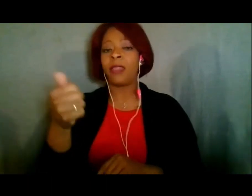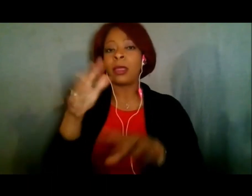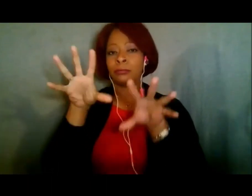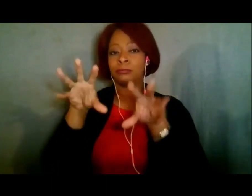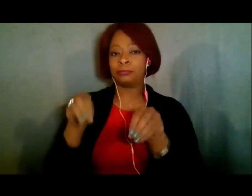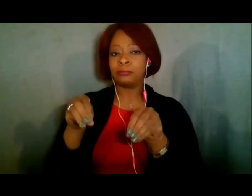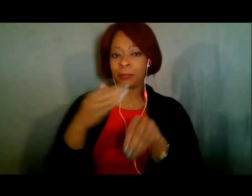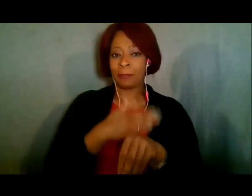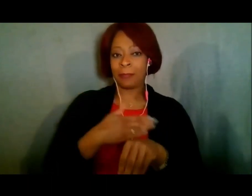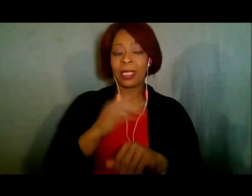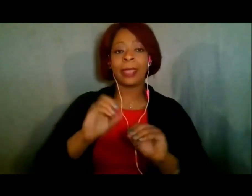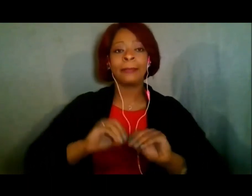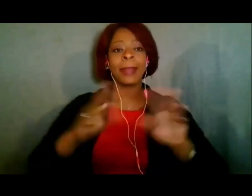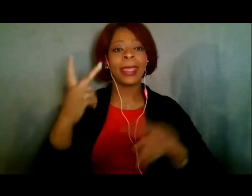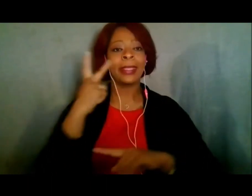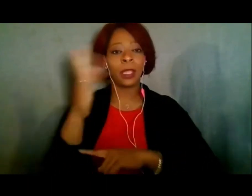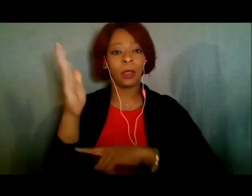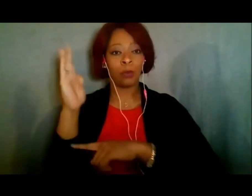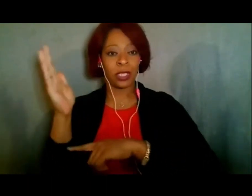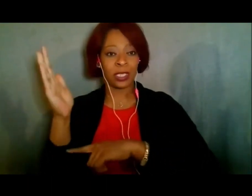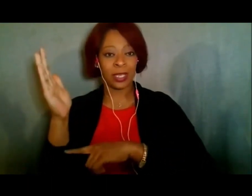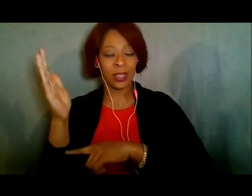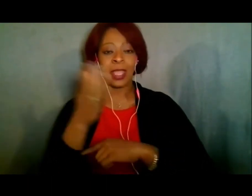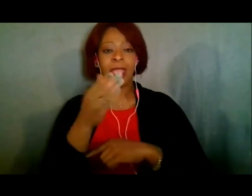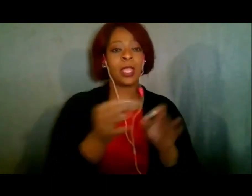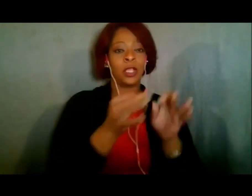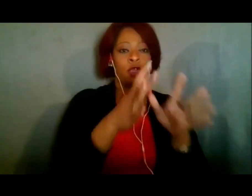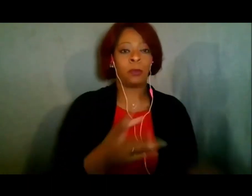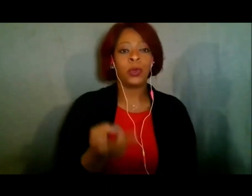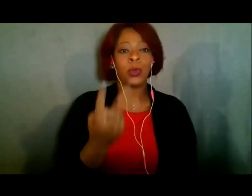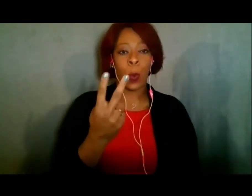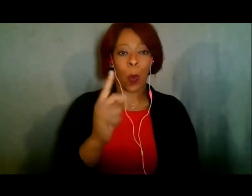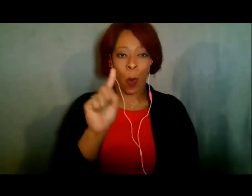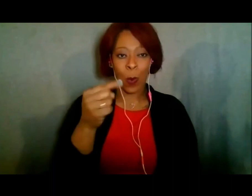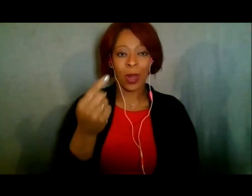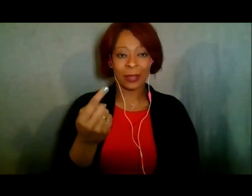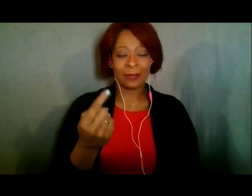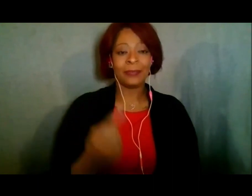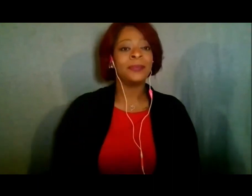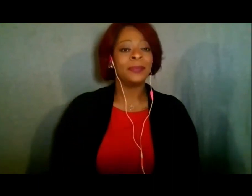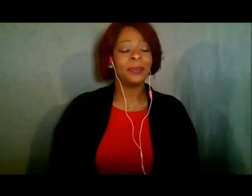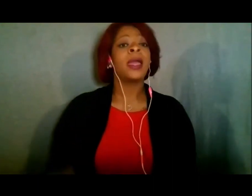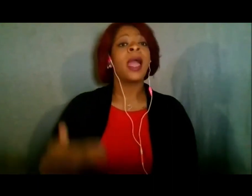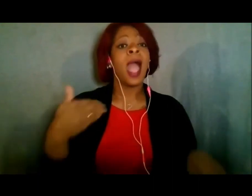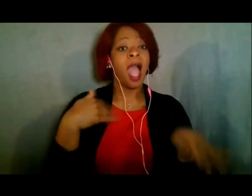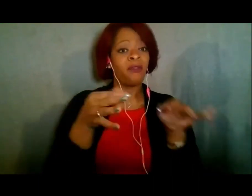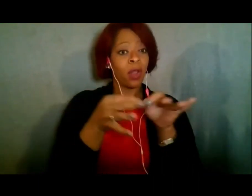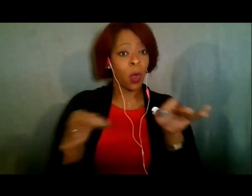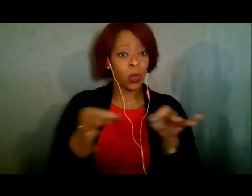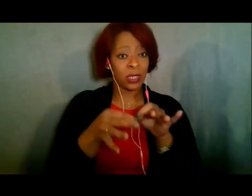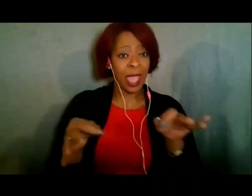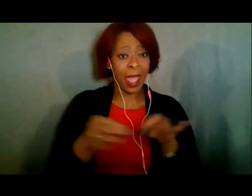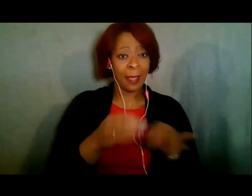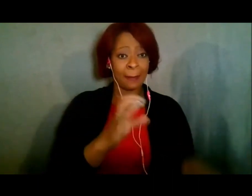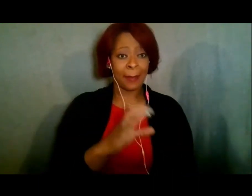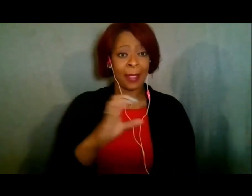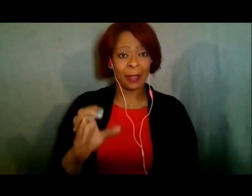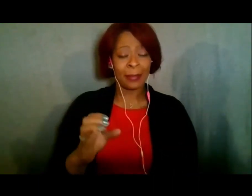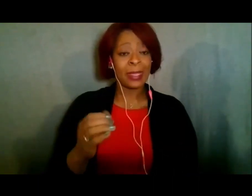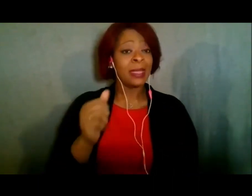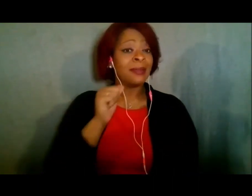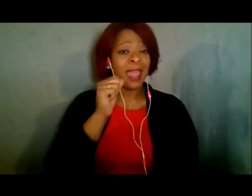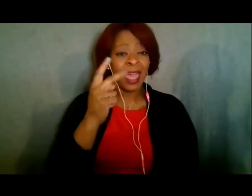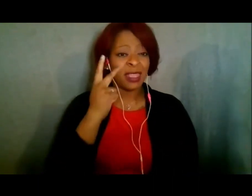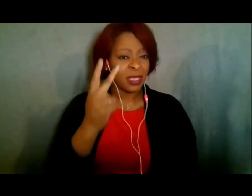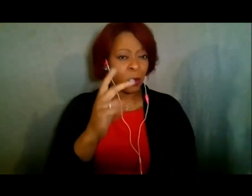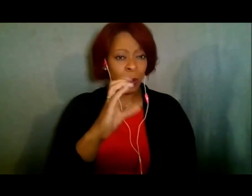clearly see the presenter and the interpreter. We have closed captions at the bottom. If you do not see your